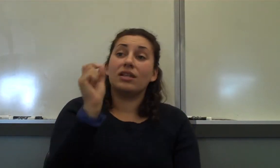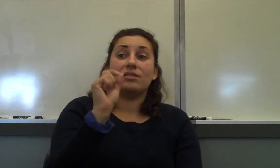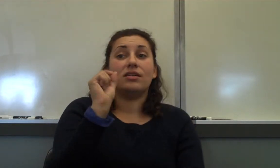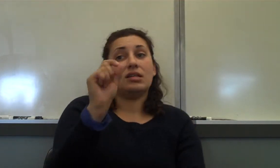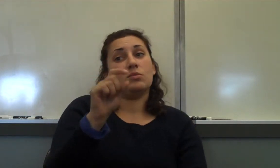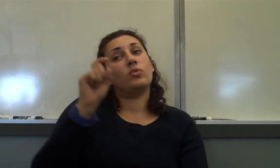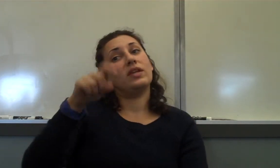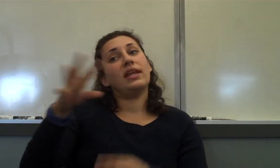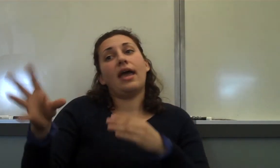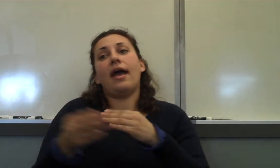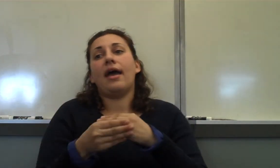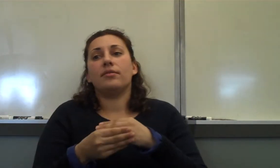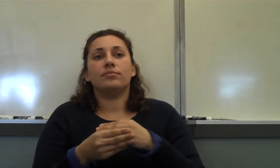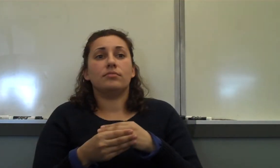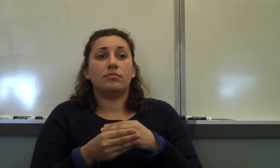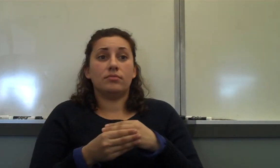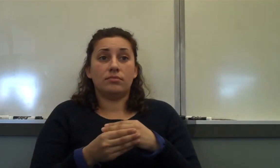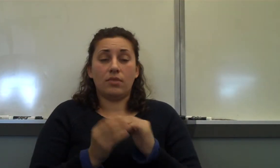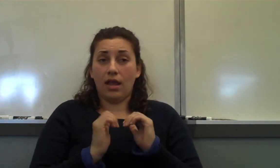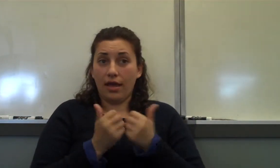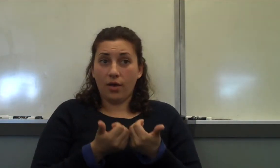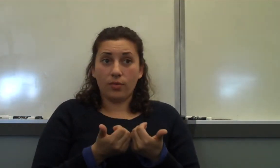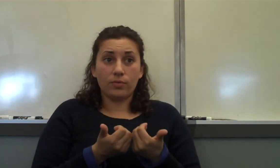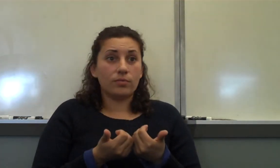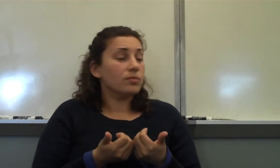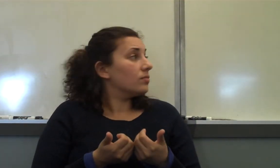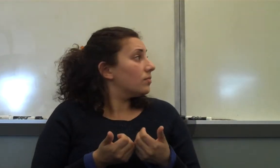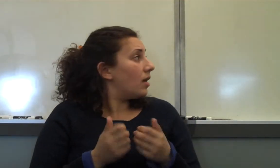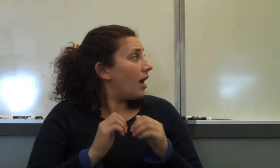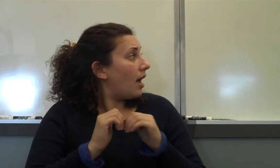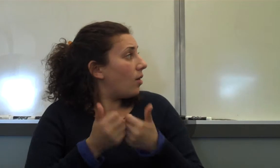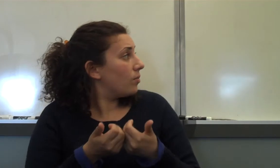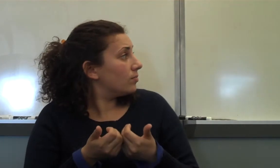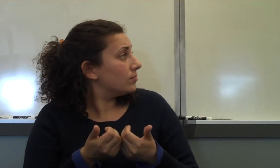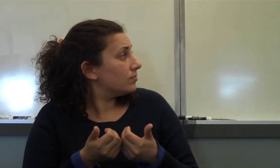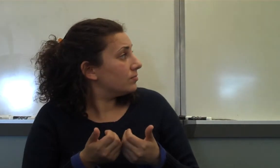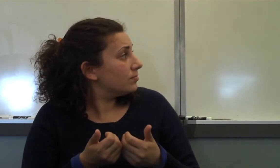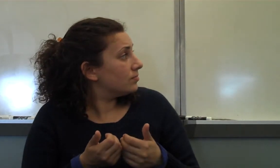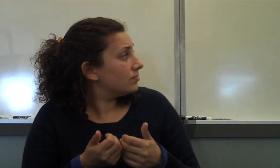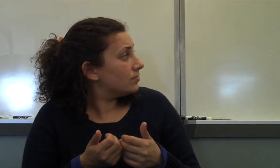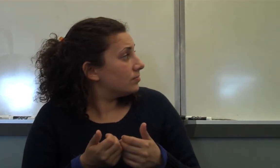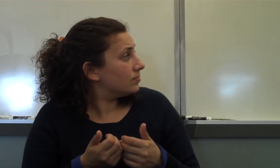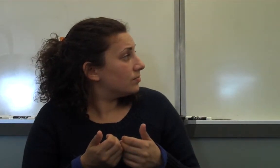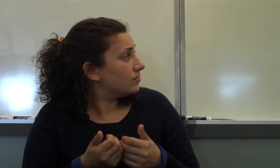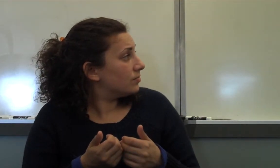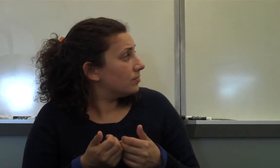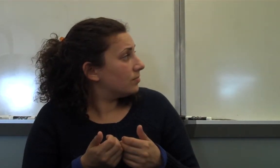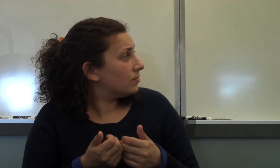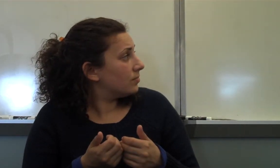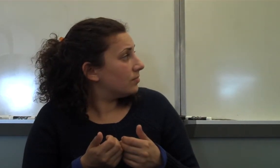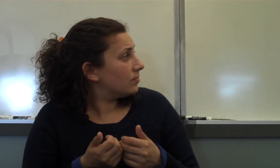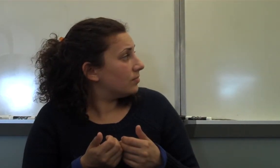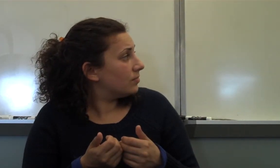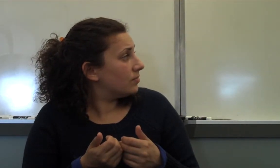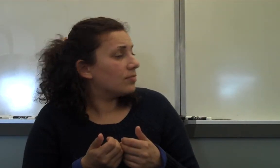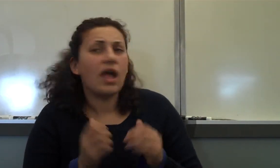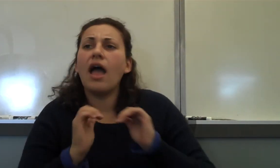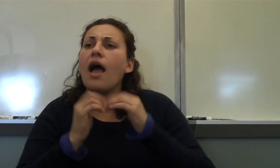Well, the quick way of doing this is to simply say, all right, how many place values do I have